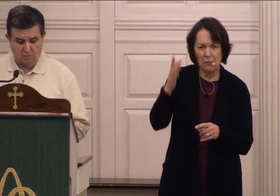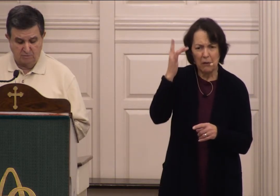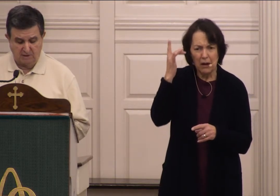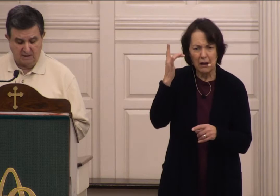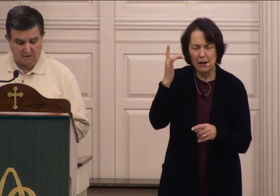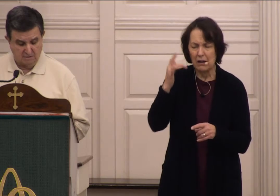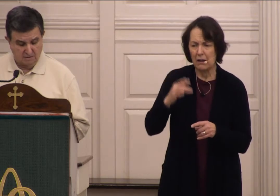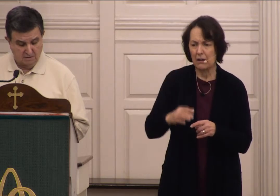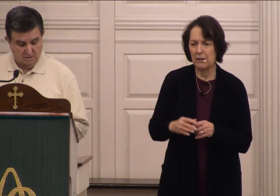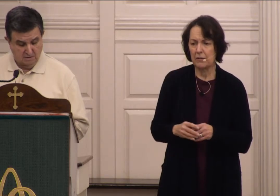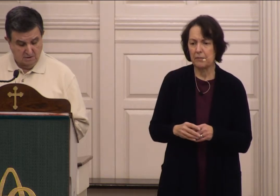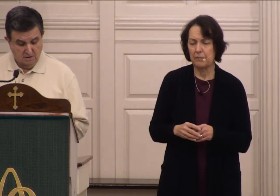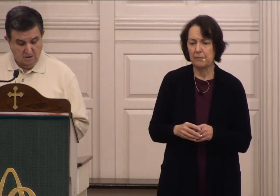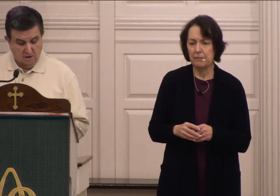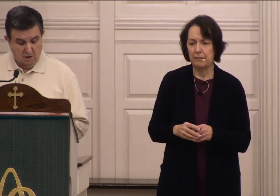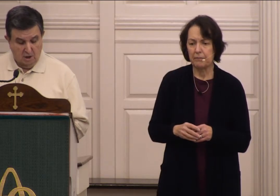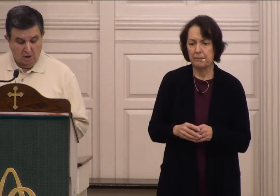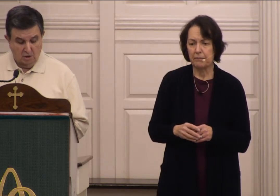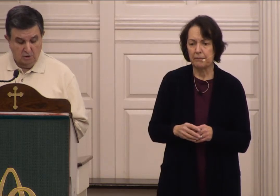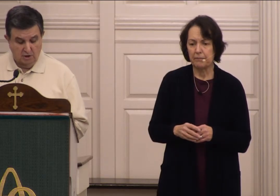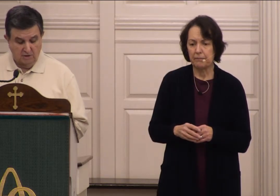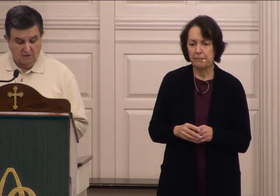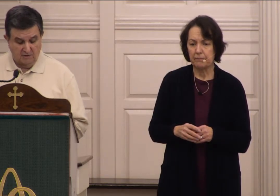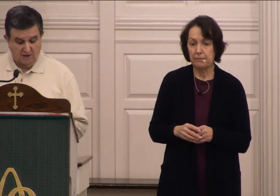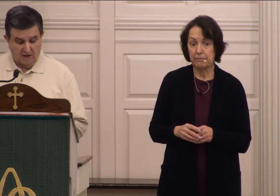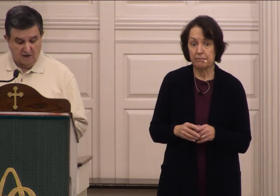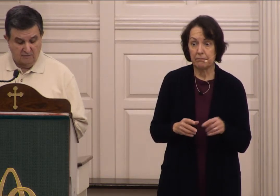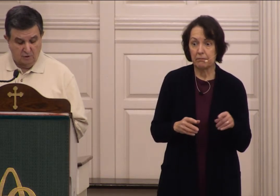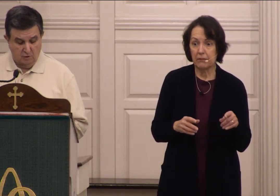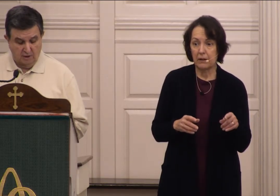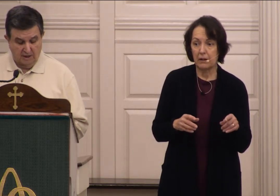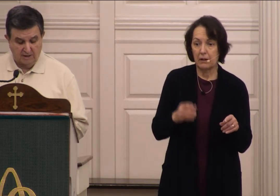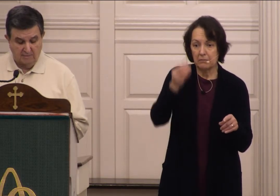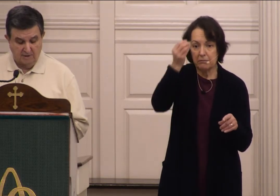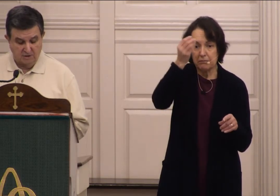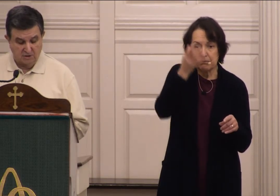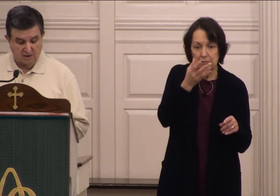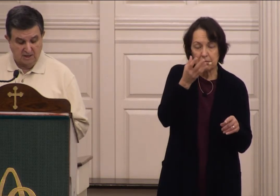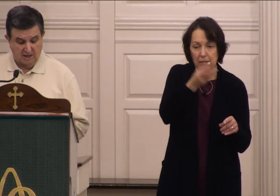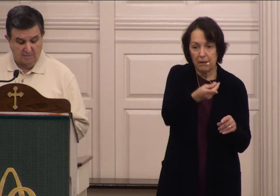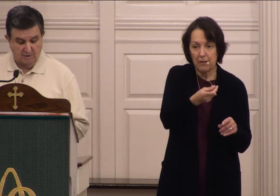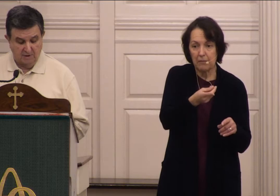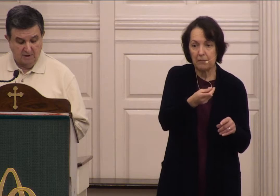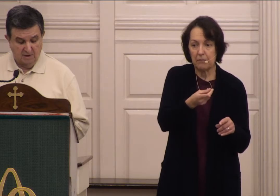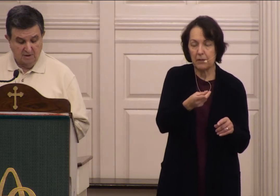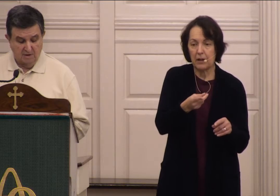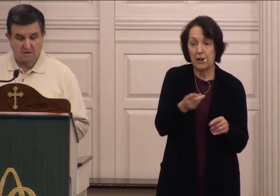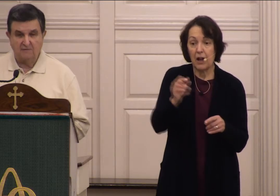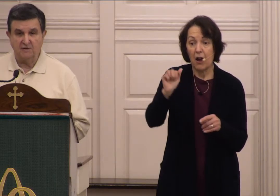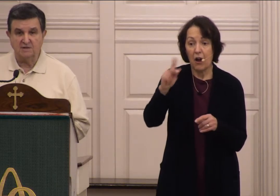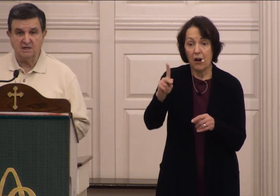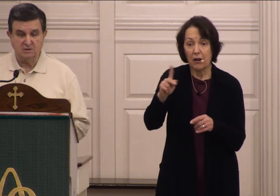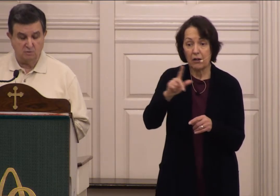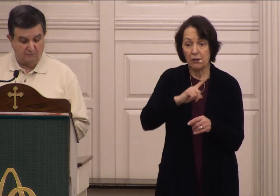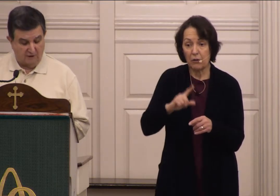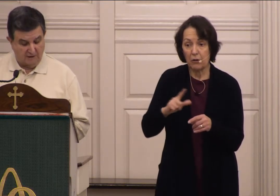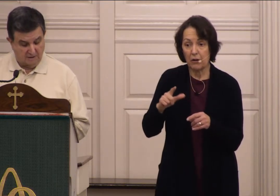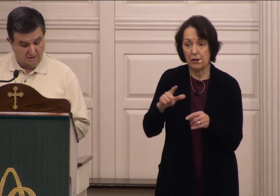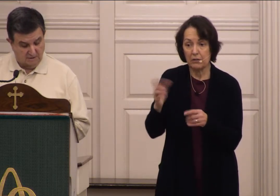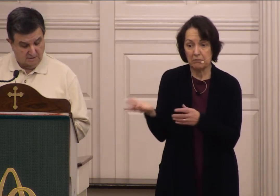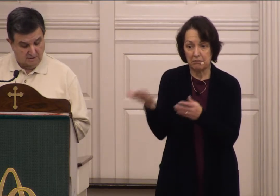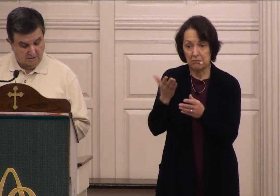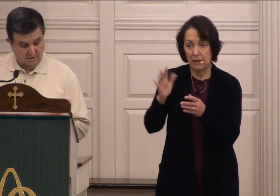mean?" On learning that the Ark of the Lord had come into the camp, the Philistines were frightened.